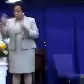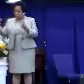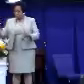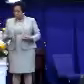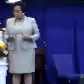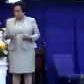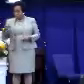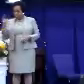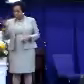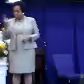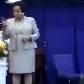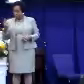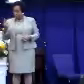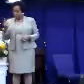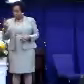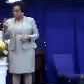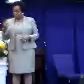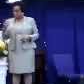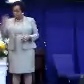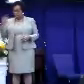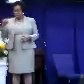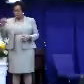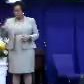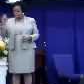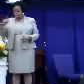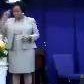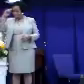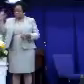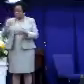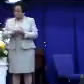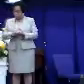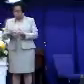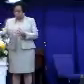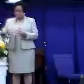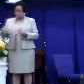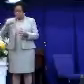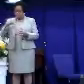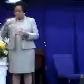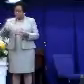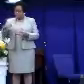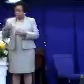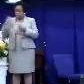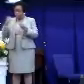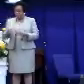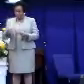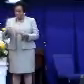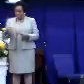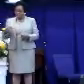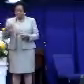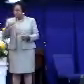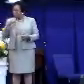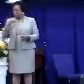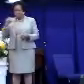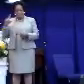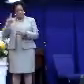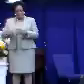only. You have to believe in order to get this power. Okay, it's not like you can go and you can buy this